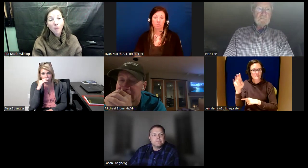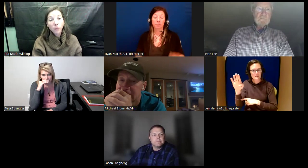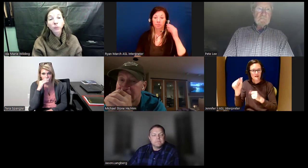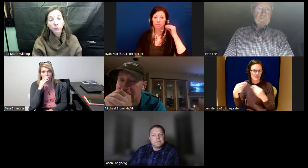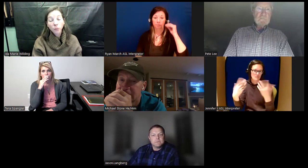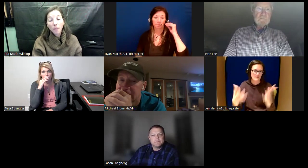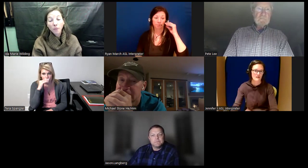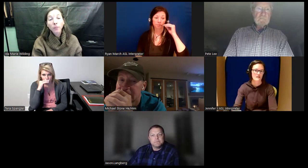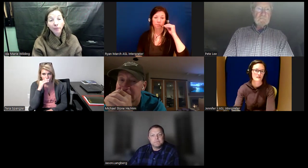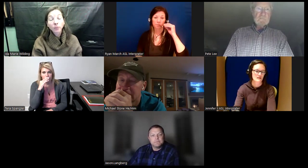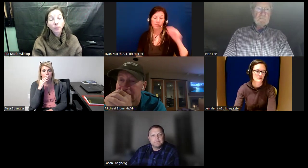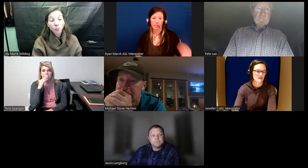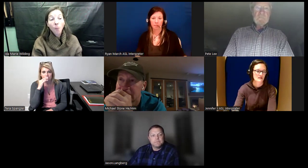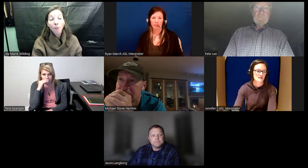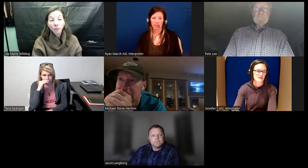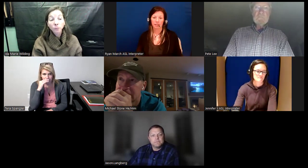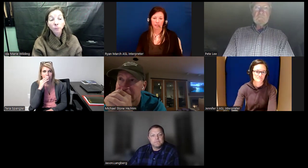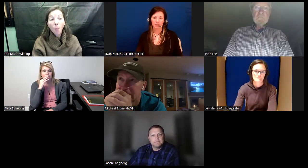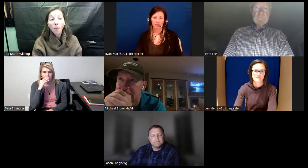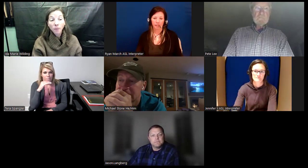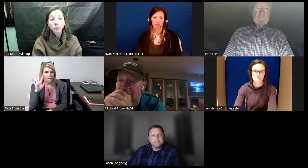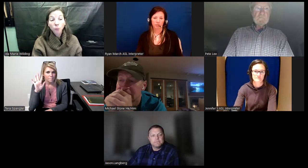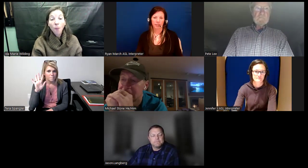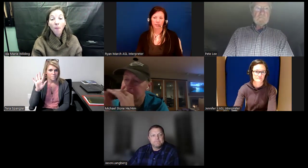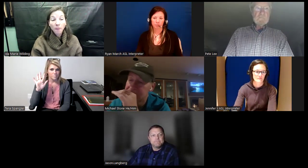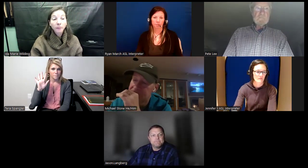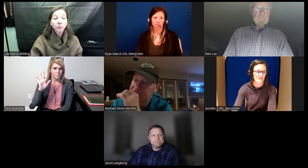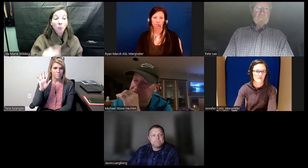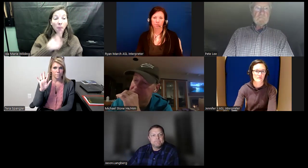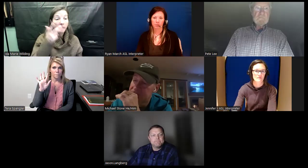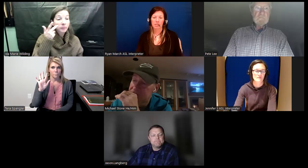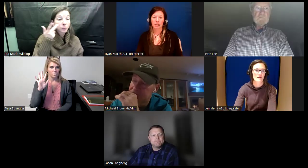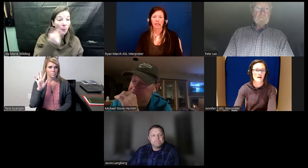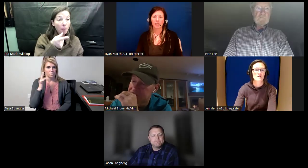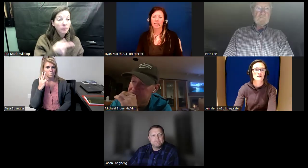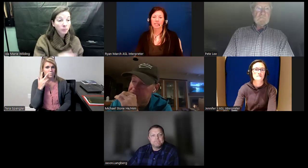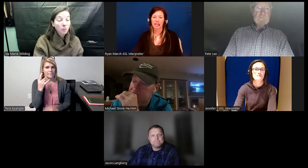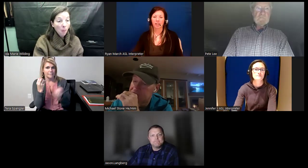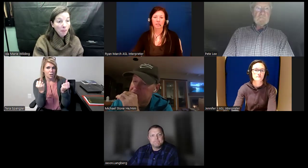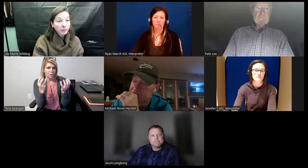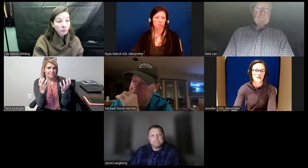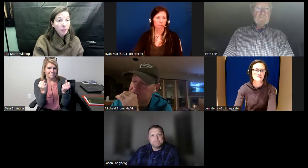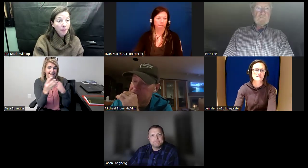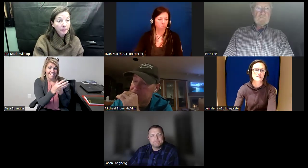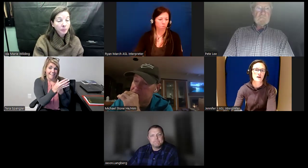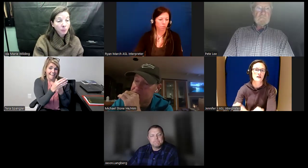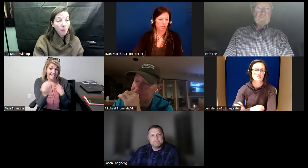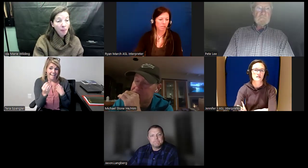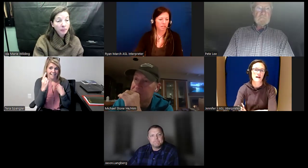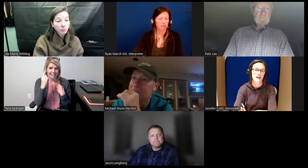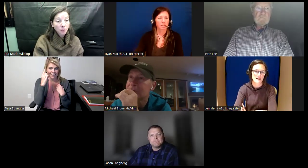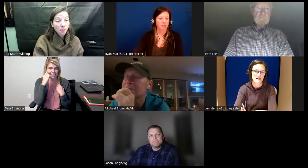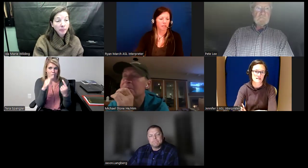Yeah. Mm-hmm. Yep. Mm-hmm. Yeah. Mm-hmm. Yeah. Yeah, Tara. This is